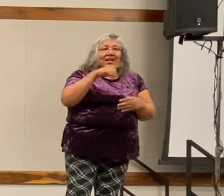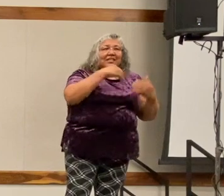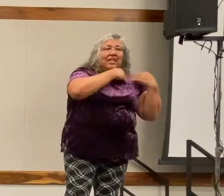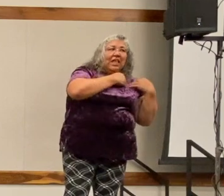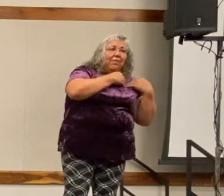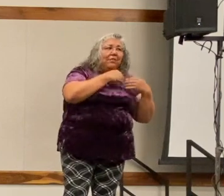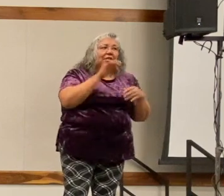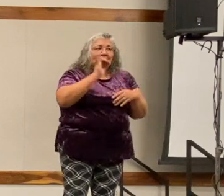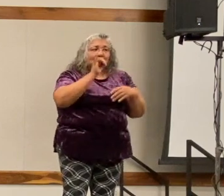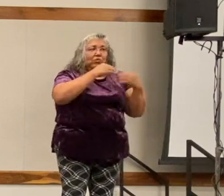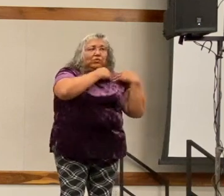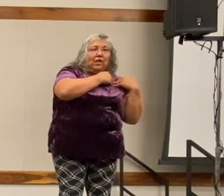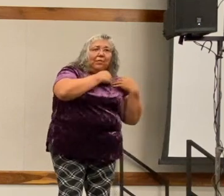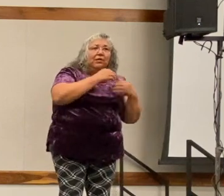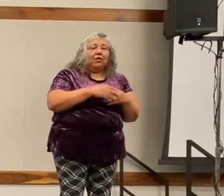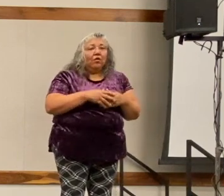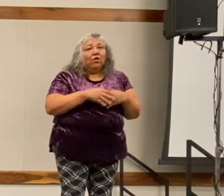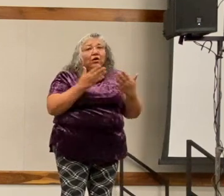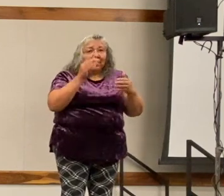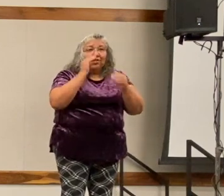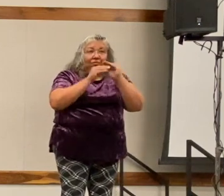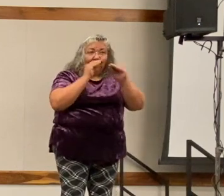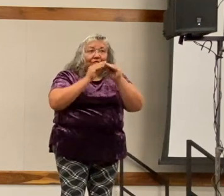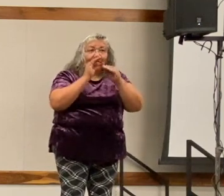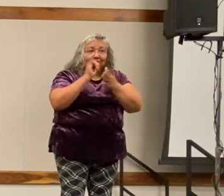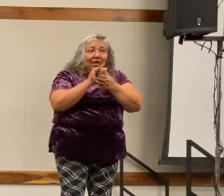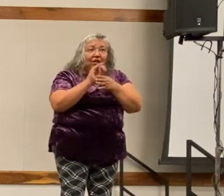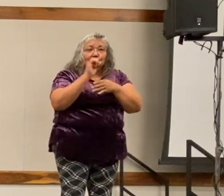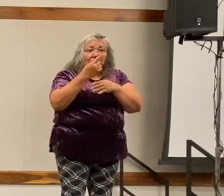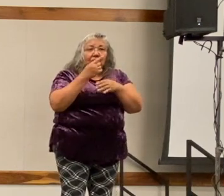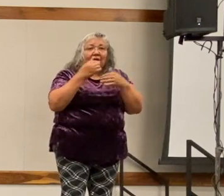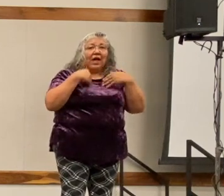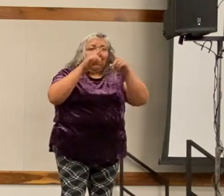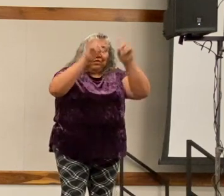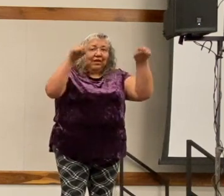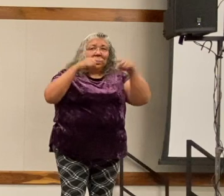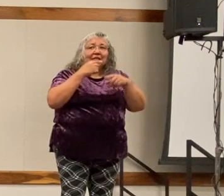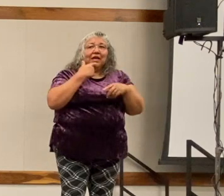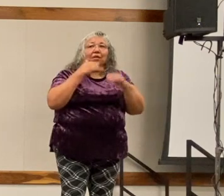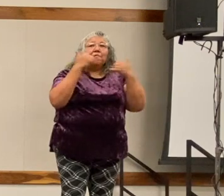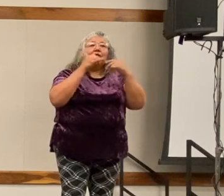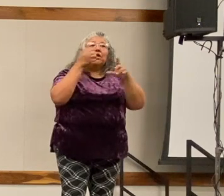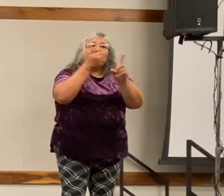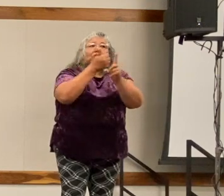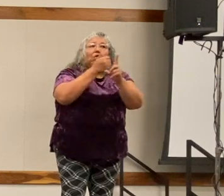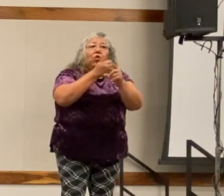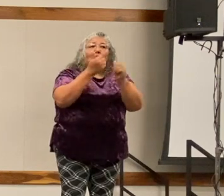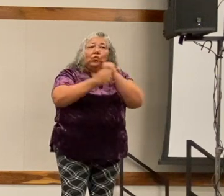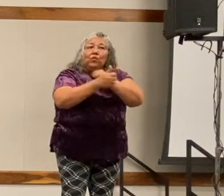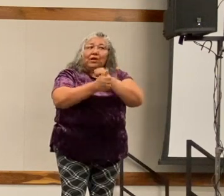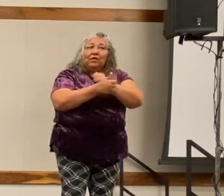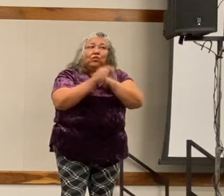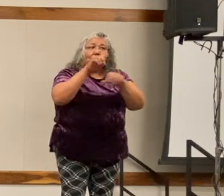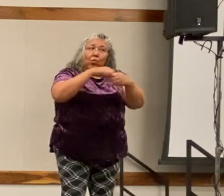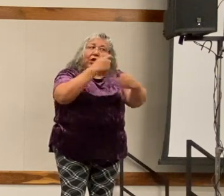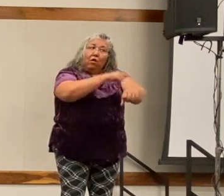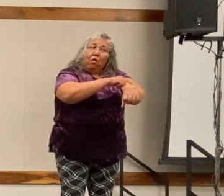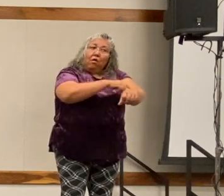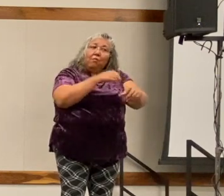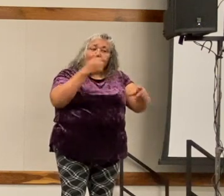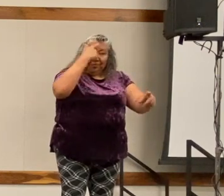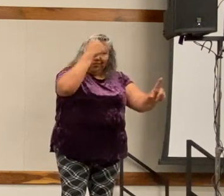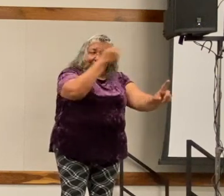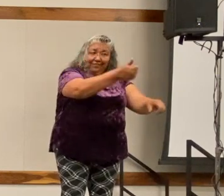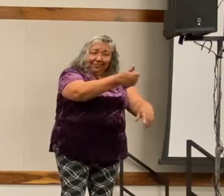liability. It's an insurance liability. Well, you can fix that. All you need to do is put up signs. Play at your own risk. You break your arm, that's on